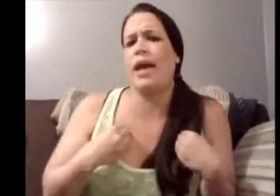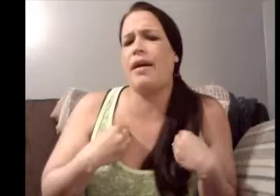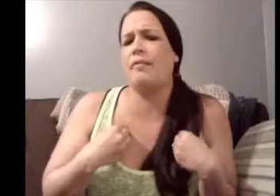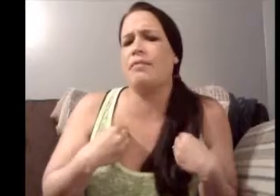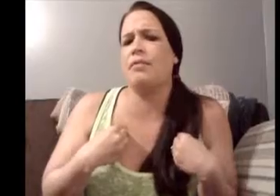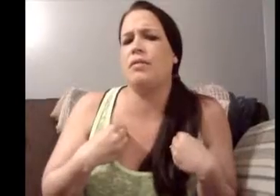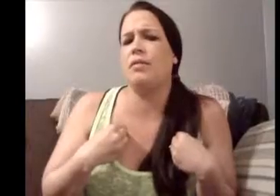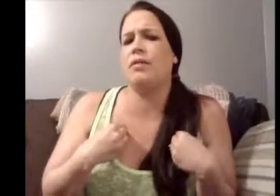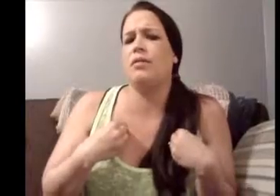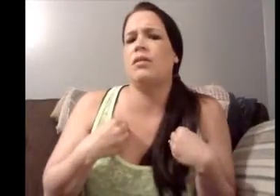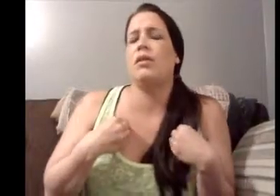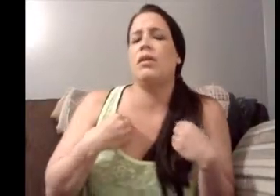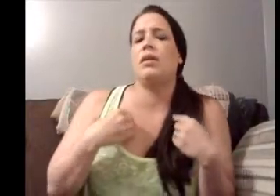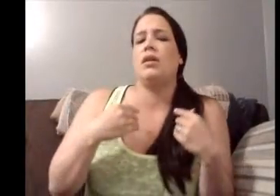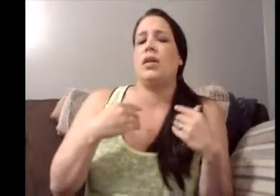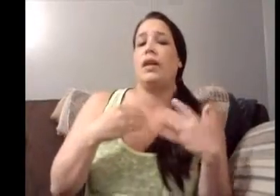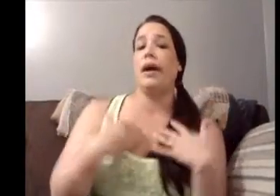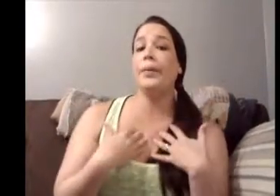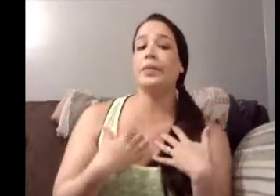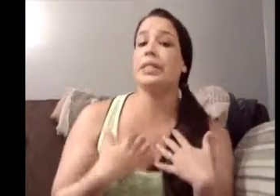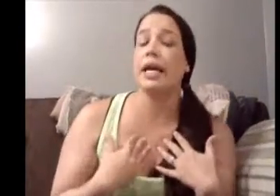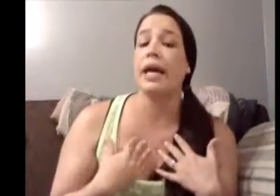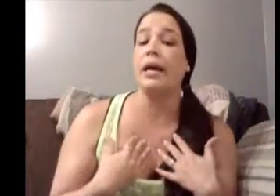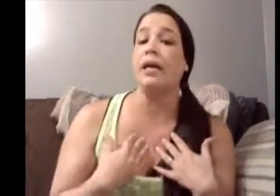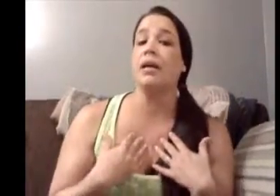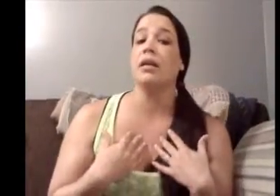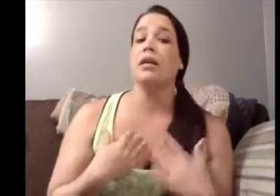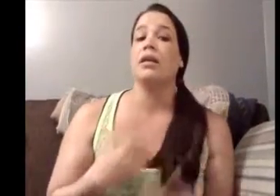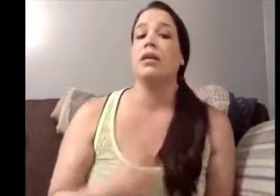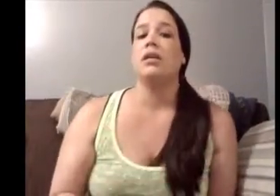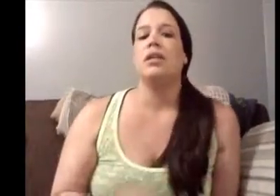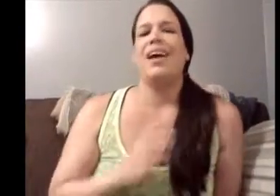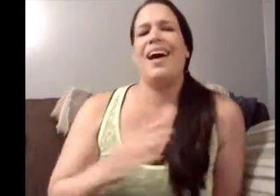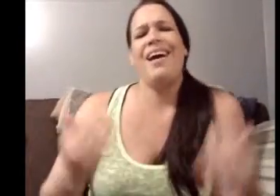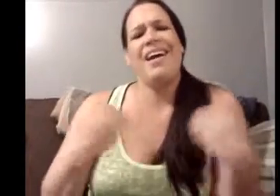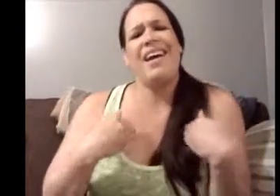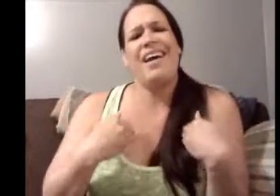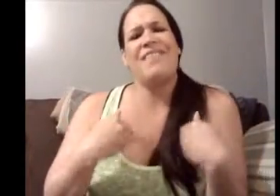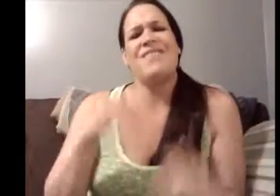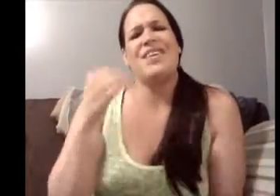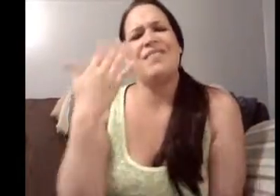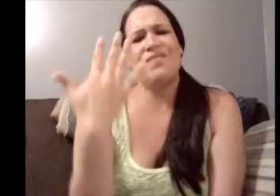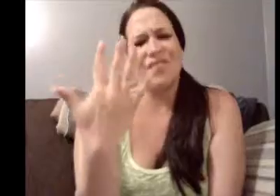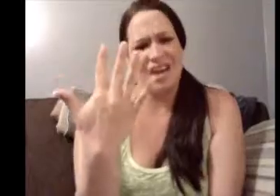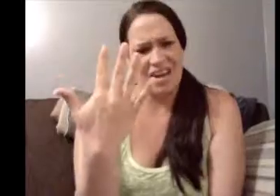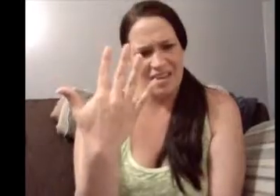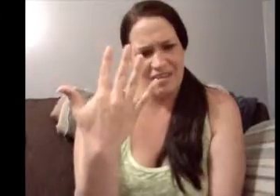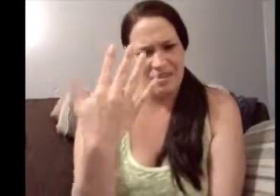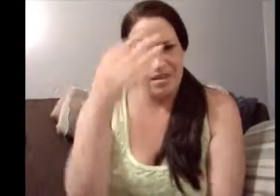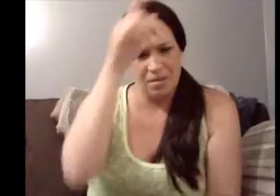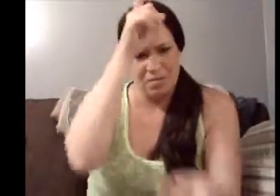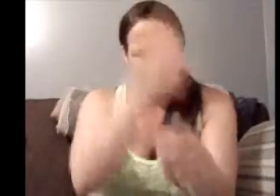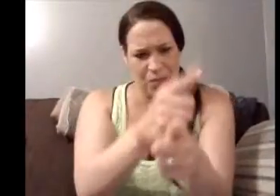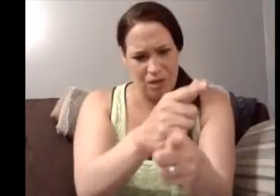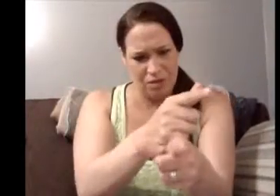have? I would say, I have 5